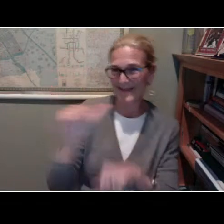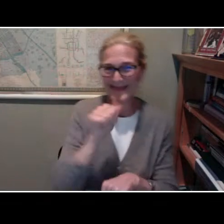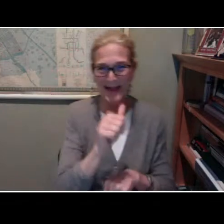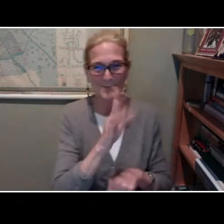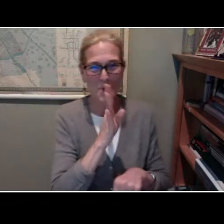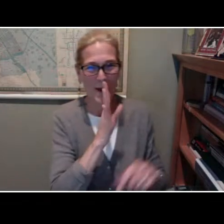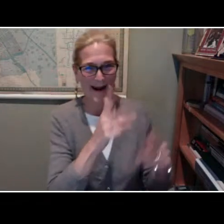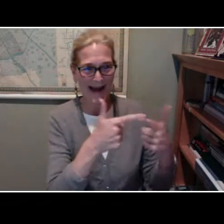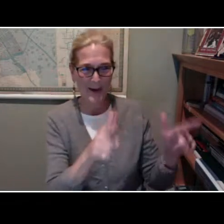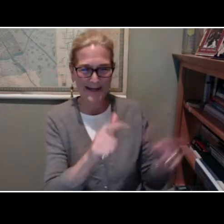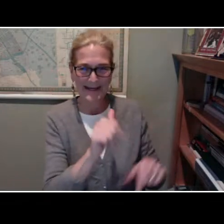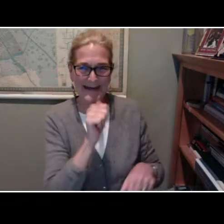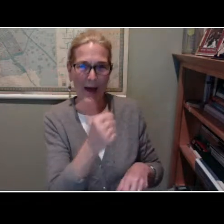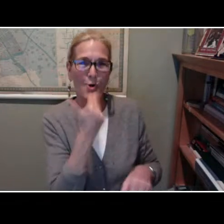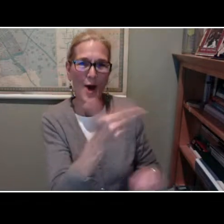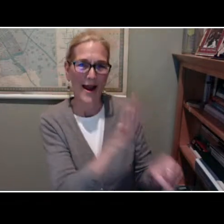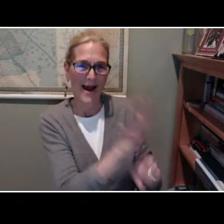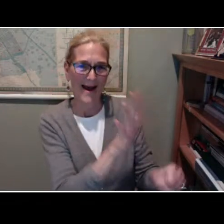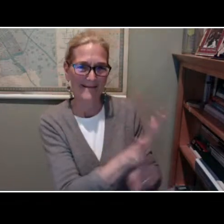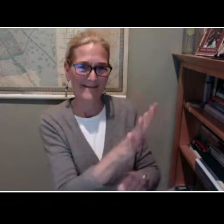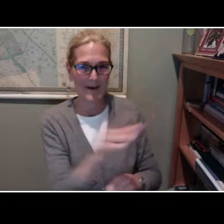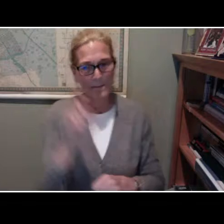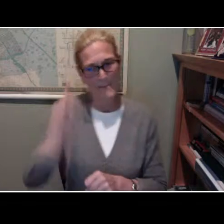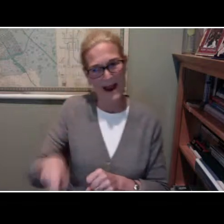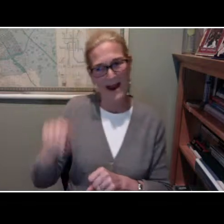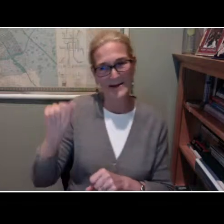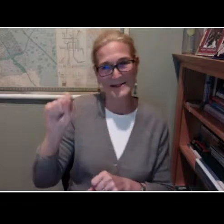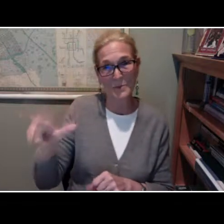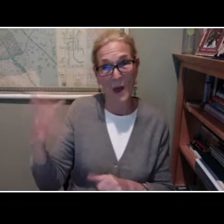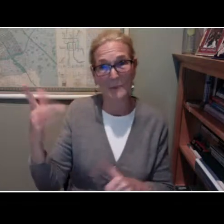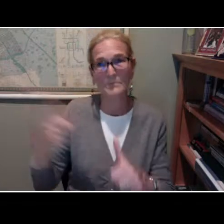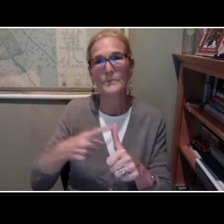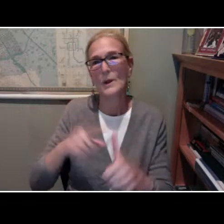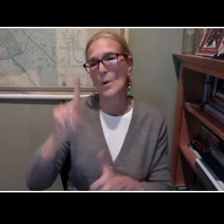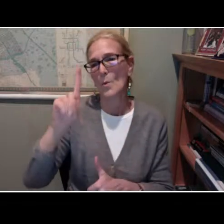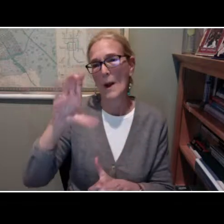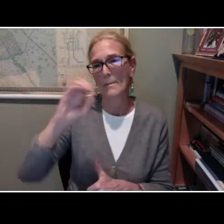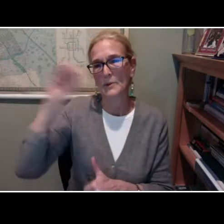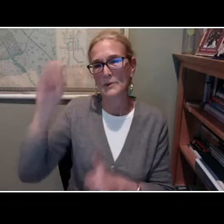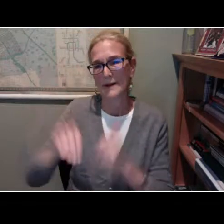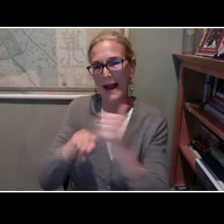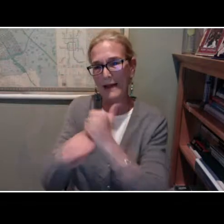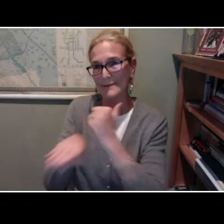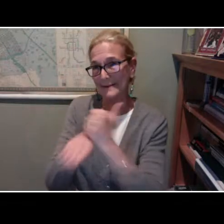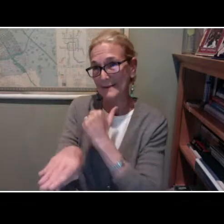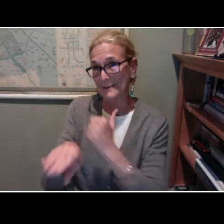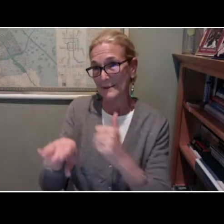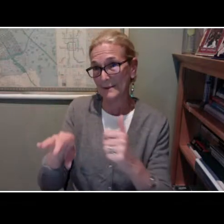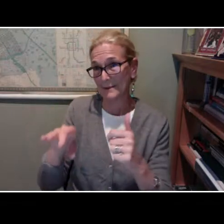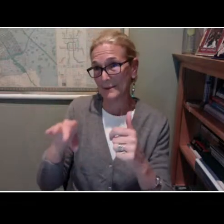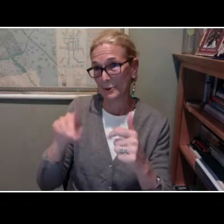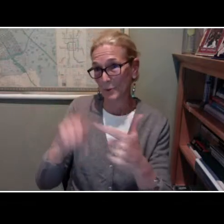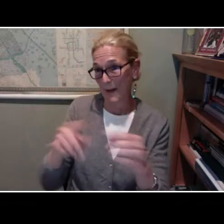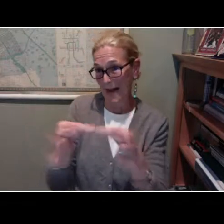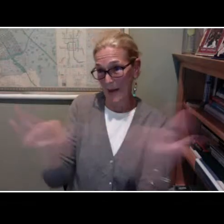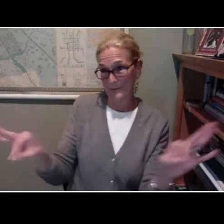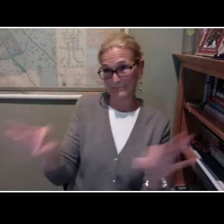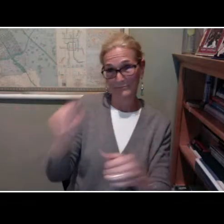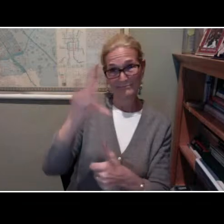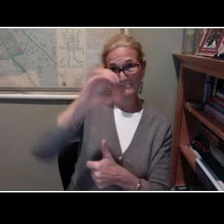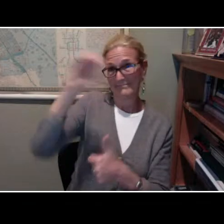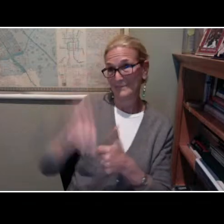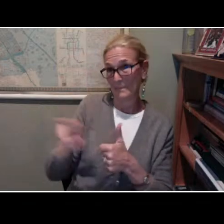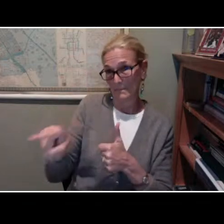Why is ASL essential? Not spoken language. Why is spoken language not good enough? Why do we need ASL? It